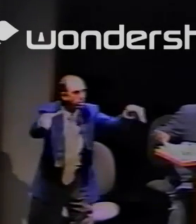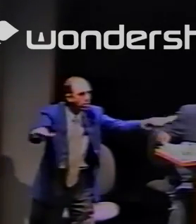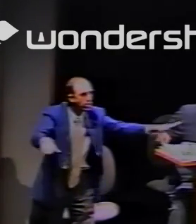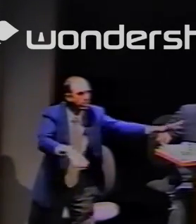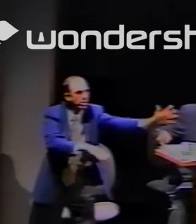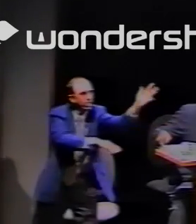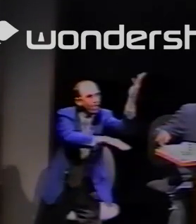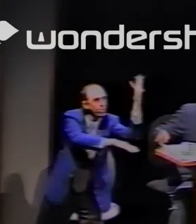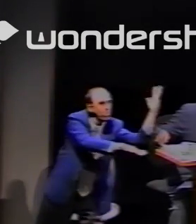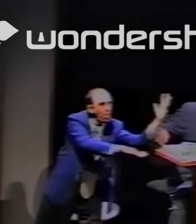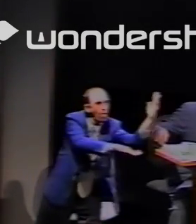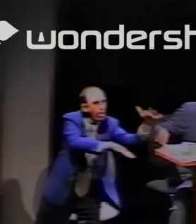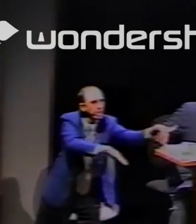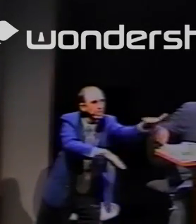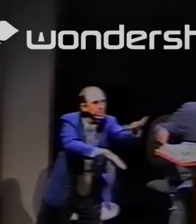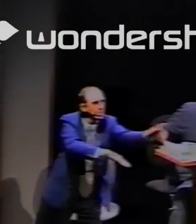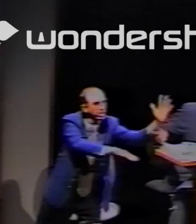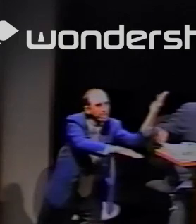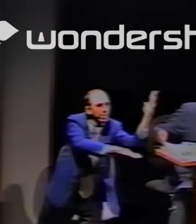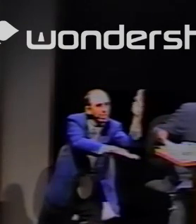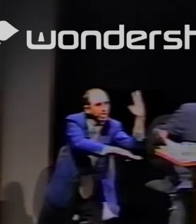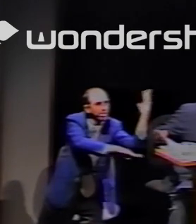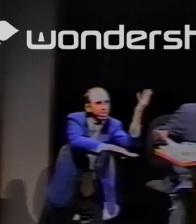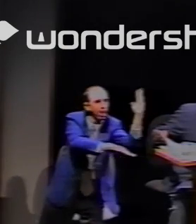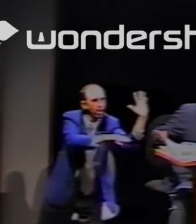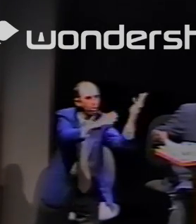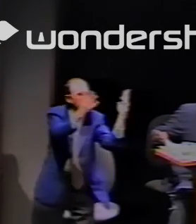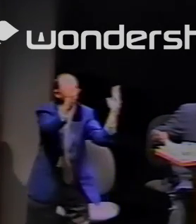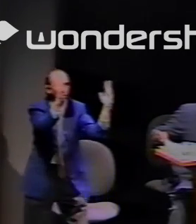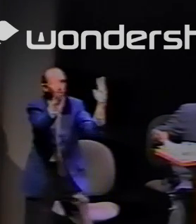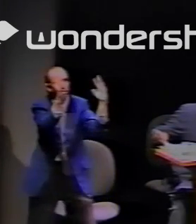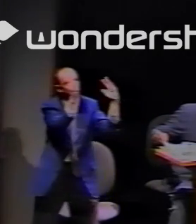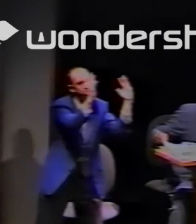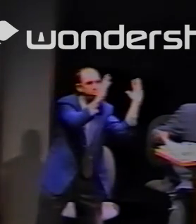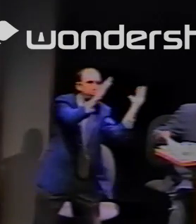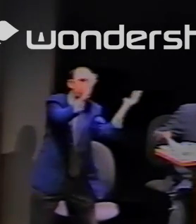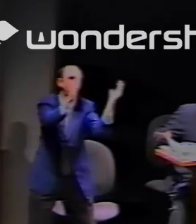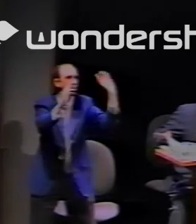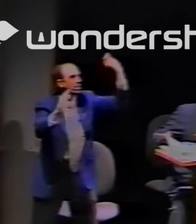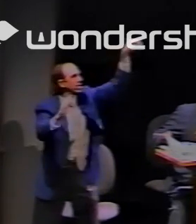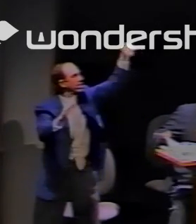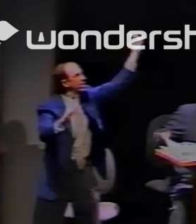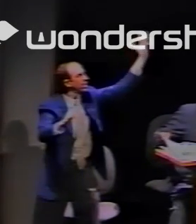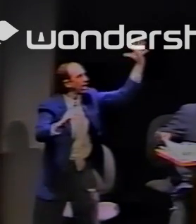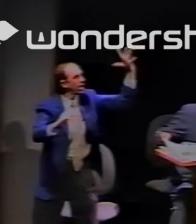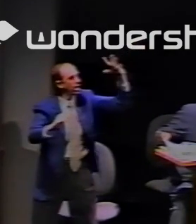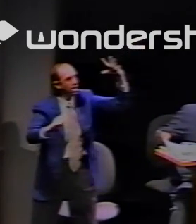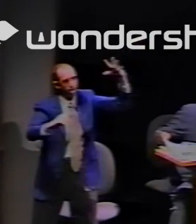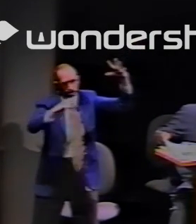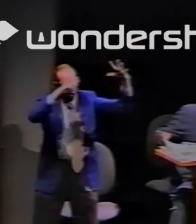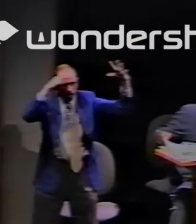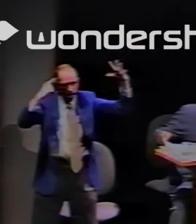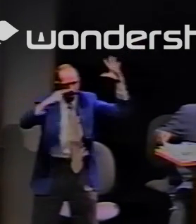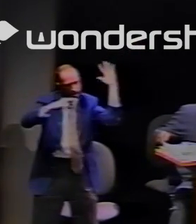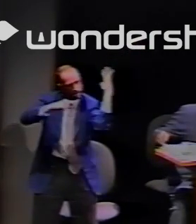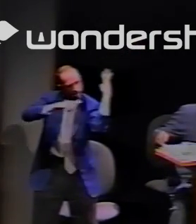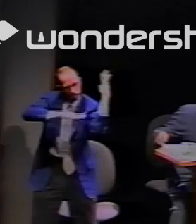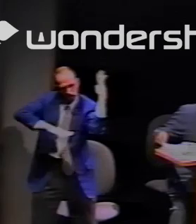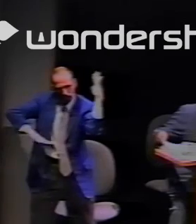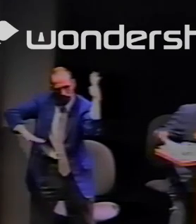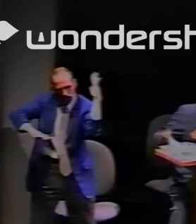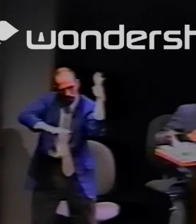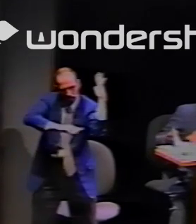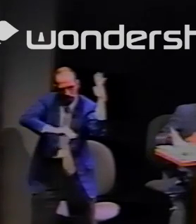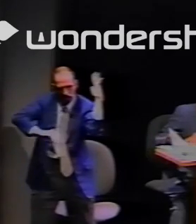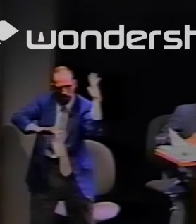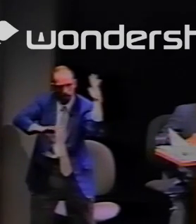meadow, a forest of dancing trees emerge from the shadows as the dawn paints its scene of